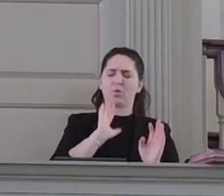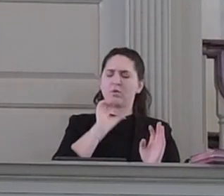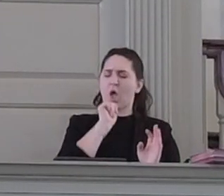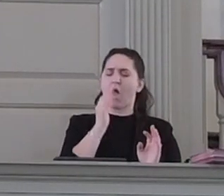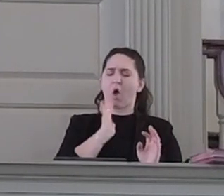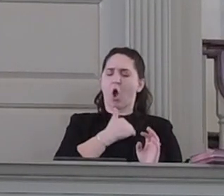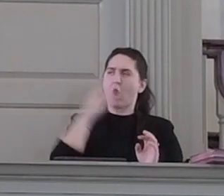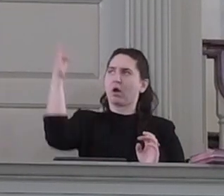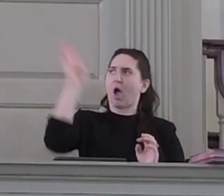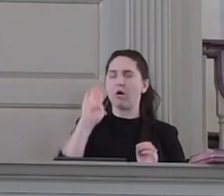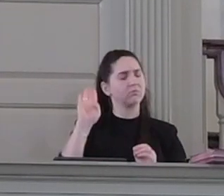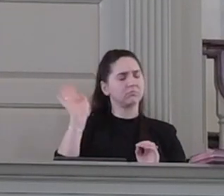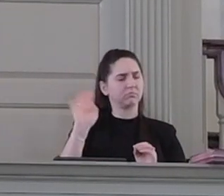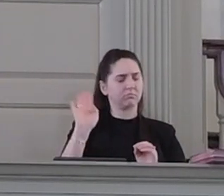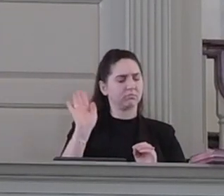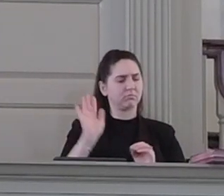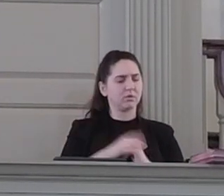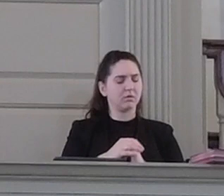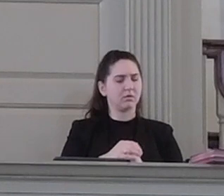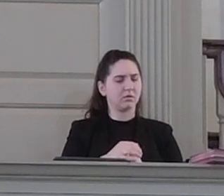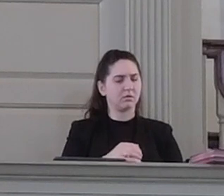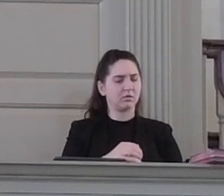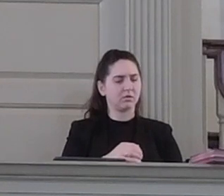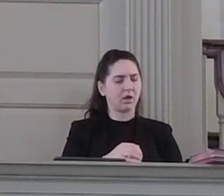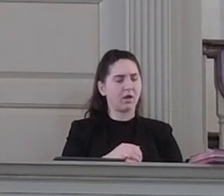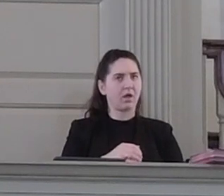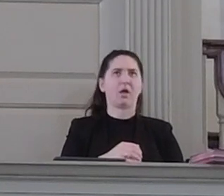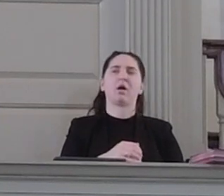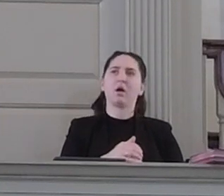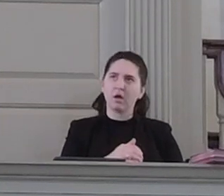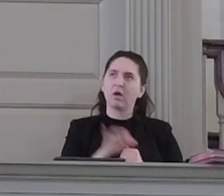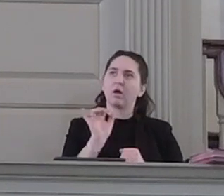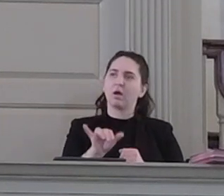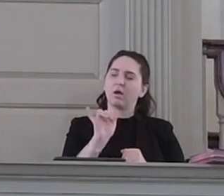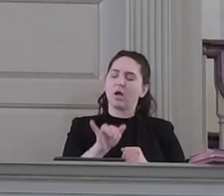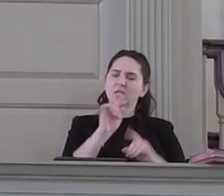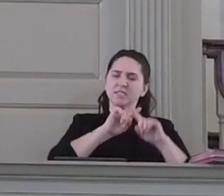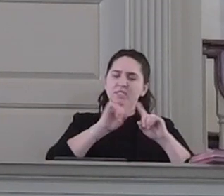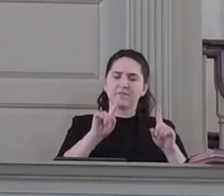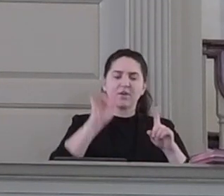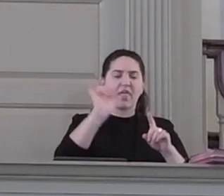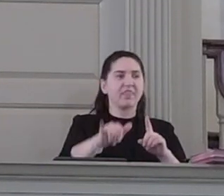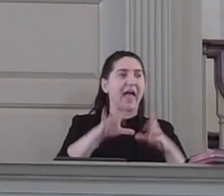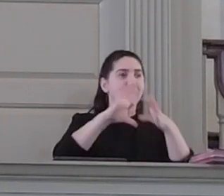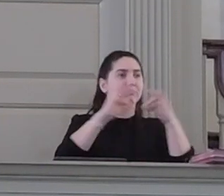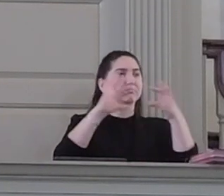This is just unlike anything that we have ever heard before.